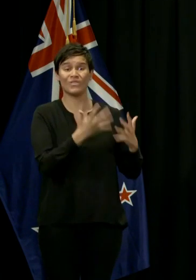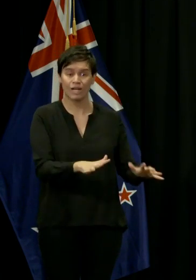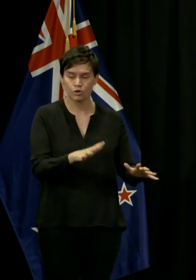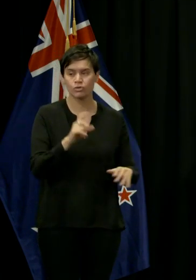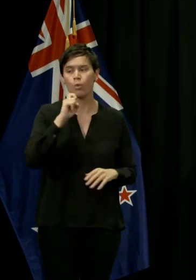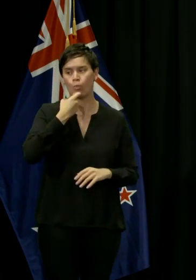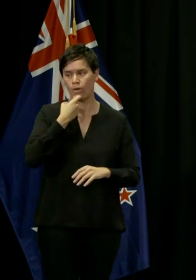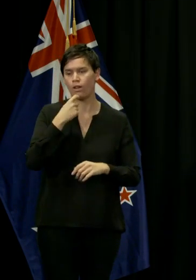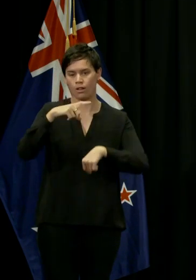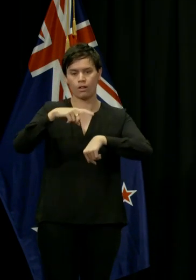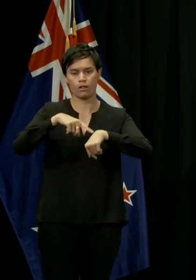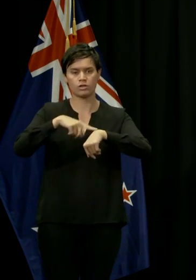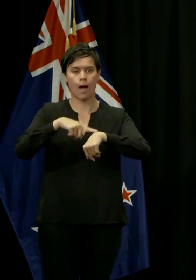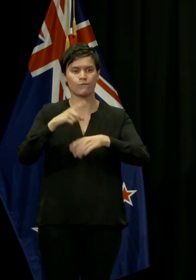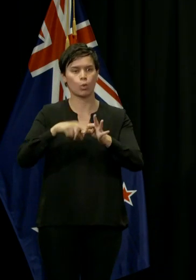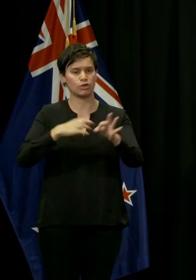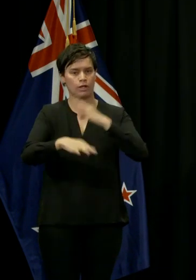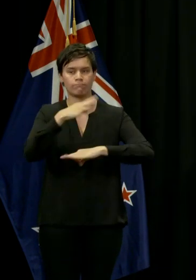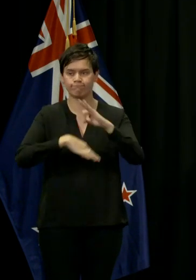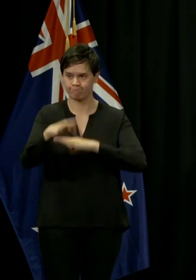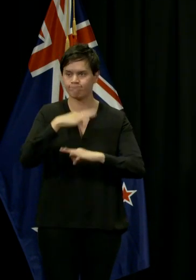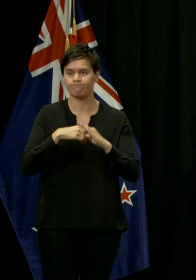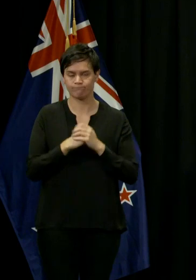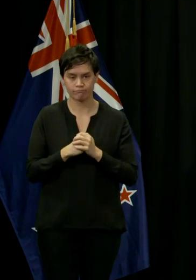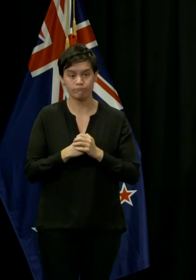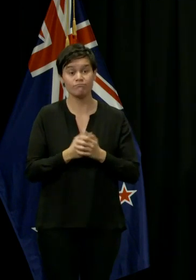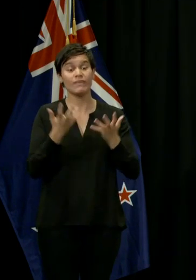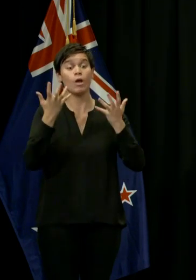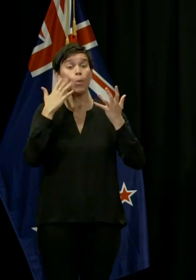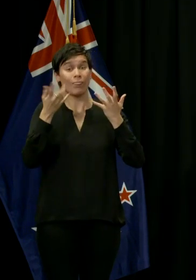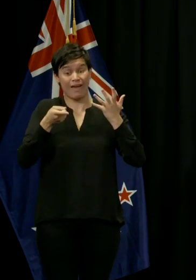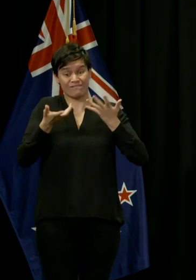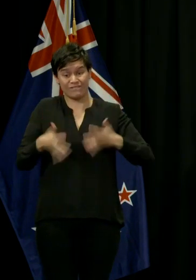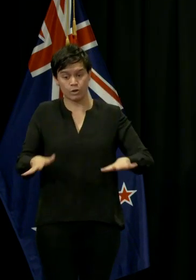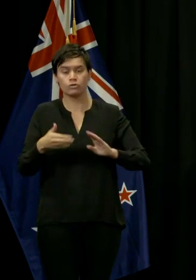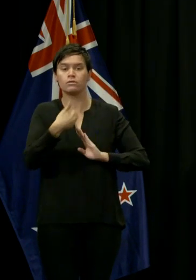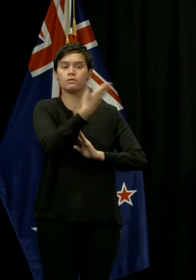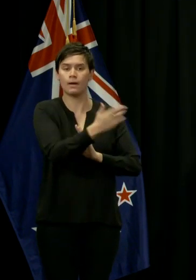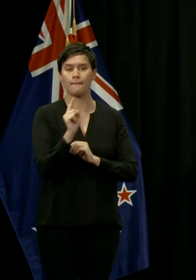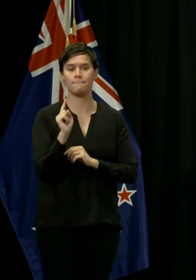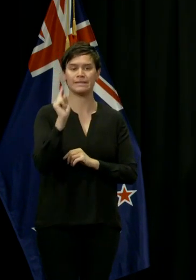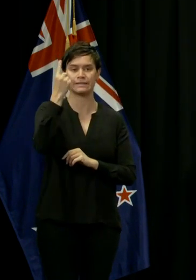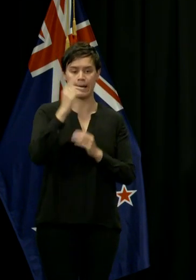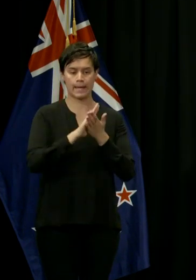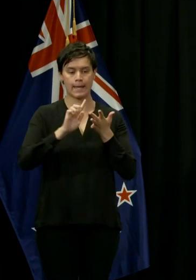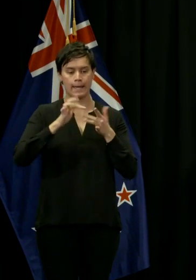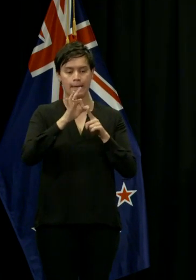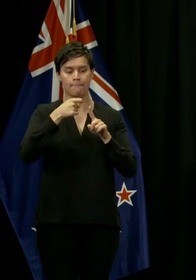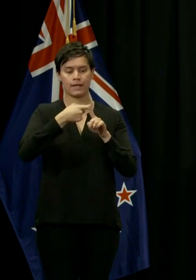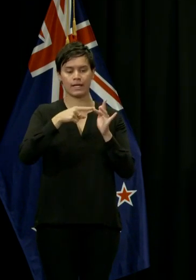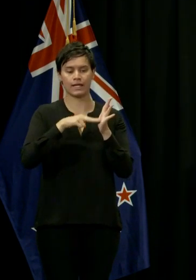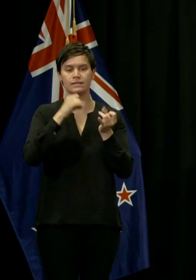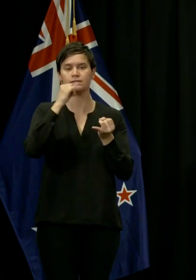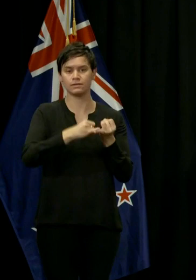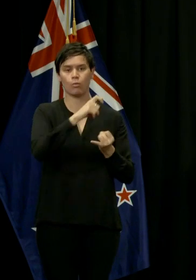take your questions. I'll then hand over to Minister Hipkins, who will talk through some of the specific decisions as they relate